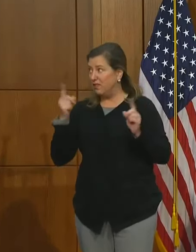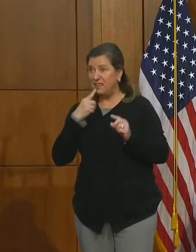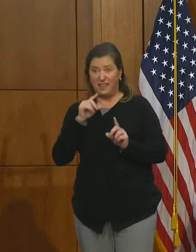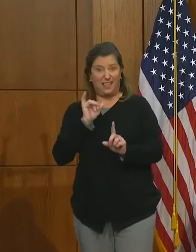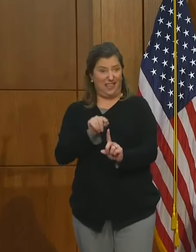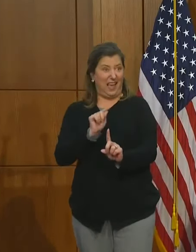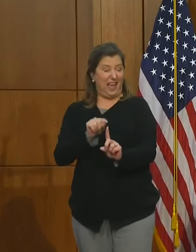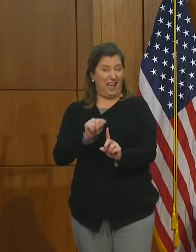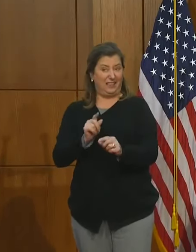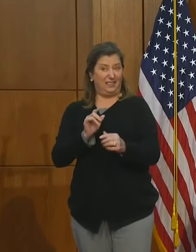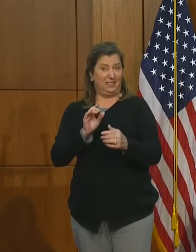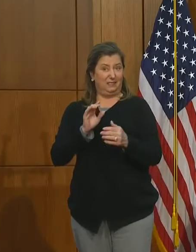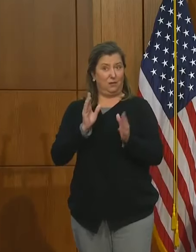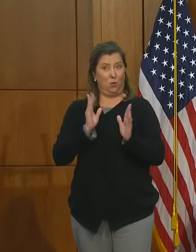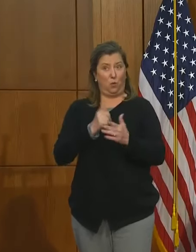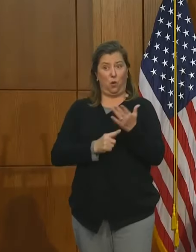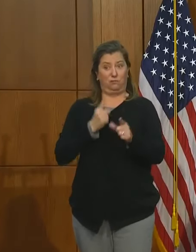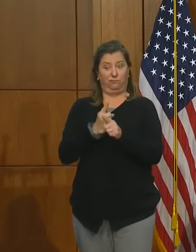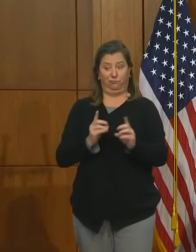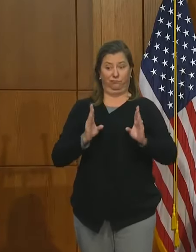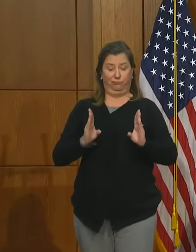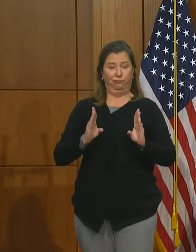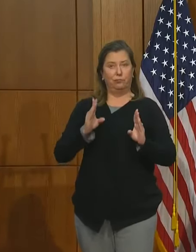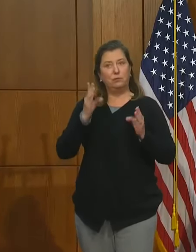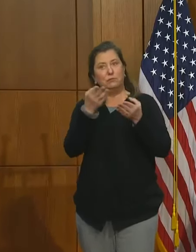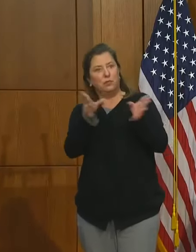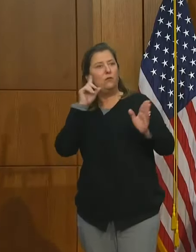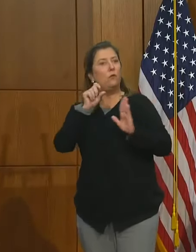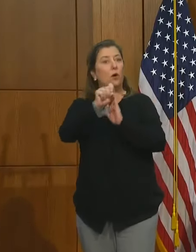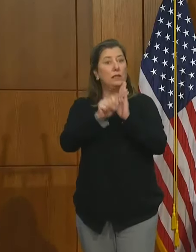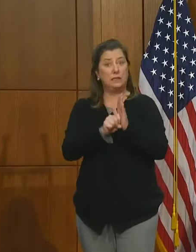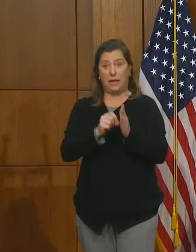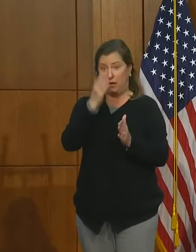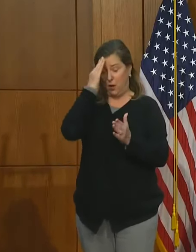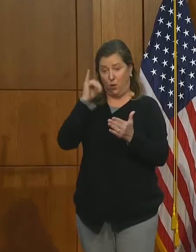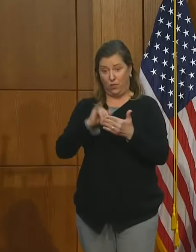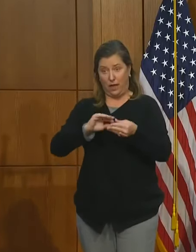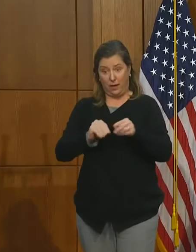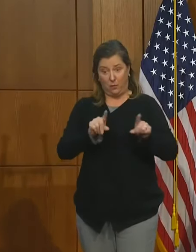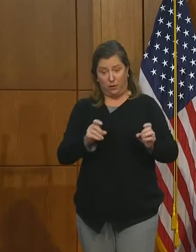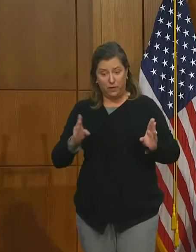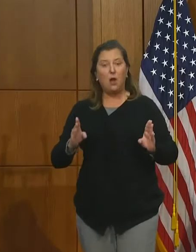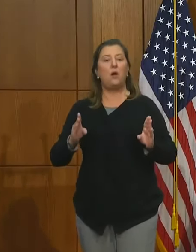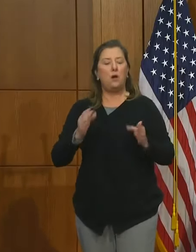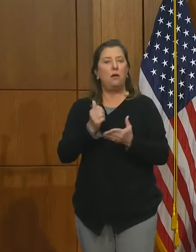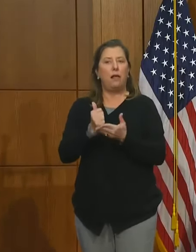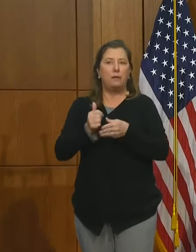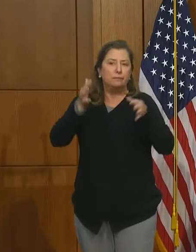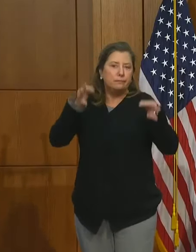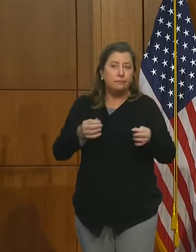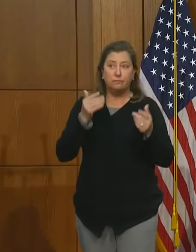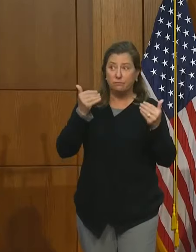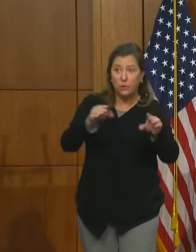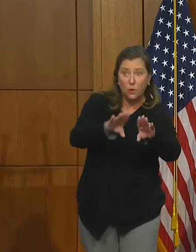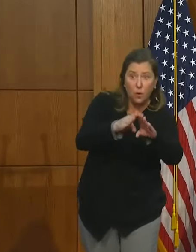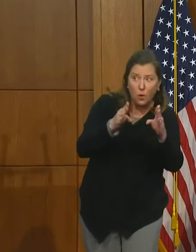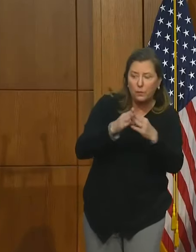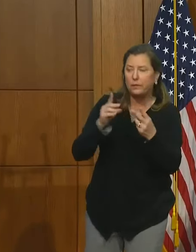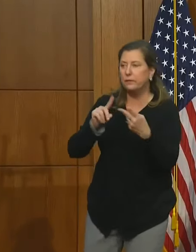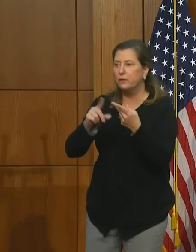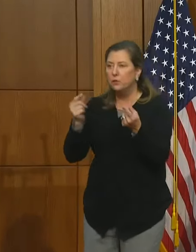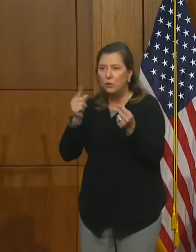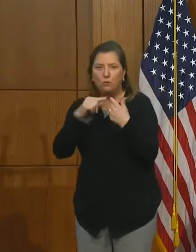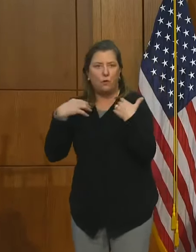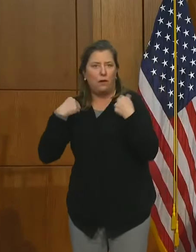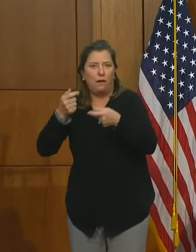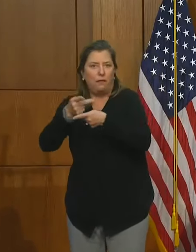where you need to be with testing writ large for the state to be able to make good decisions about opening up, about healthcare needs, and where we're going to go.